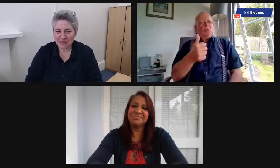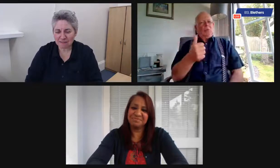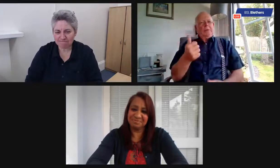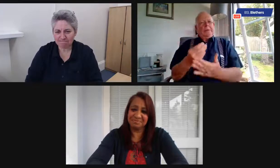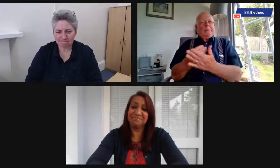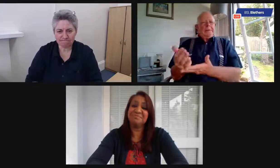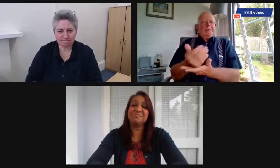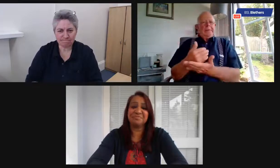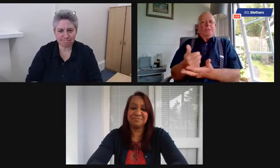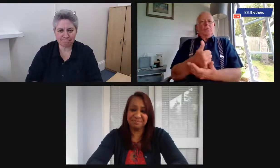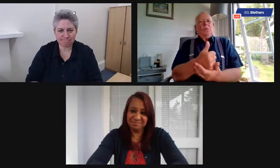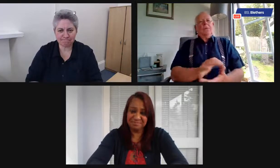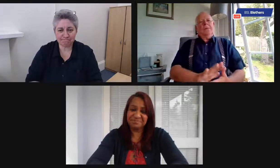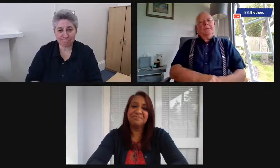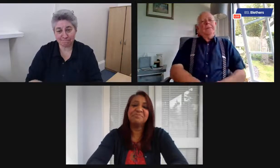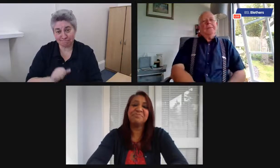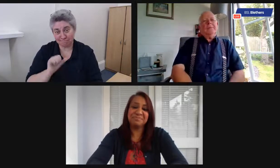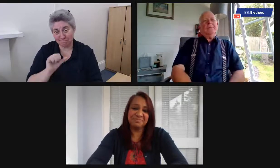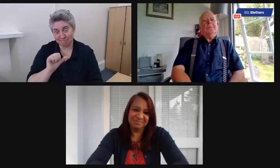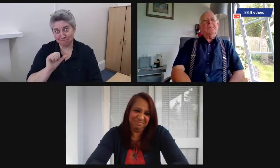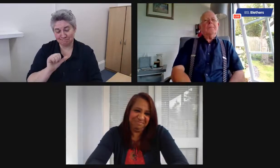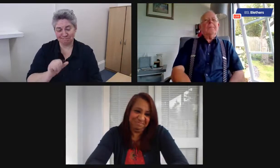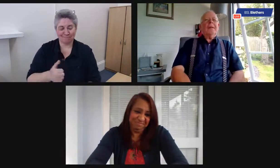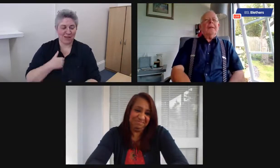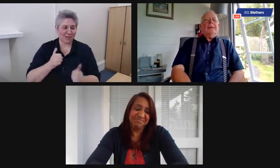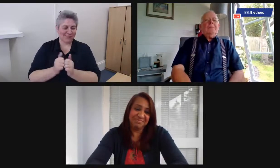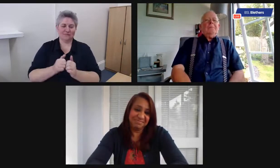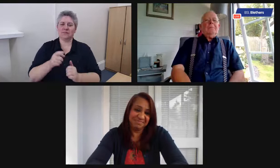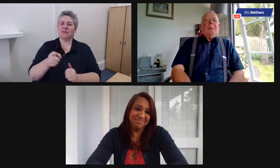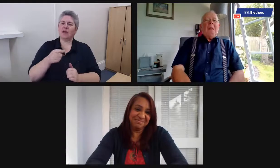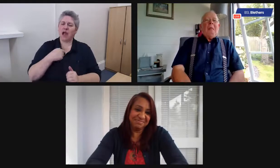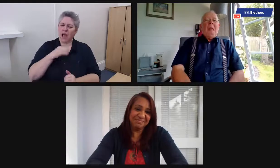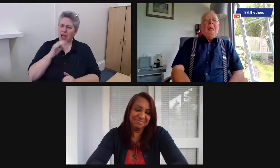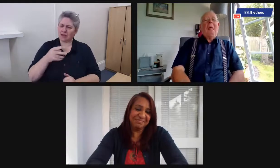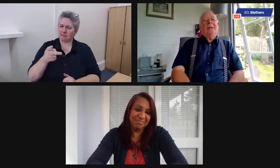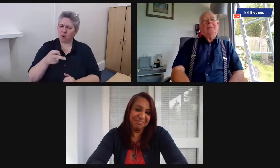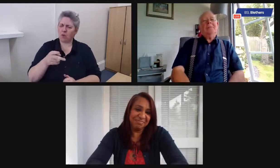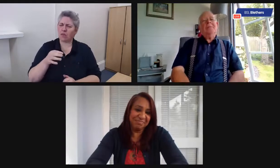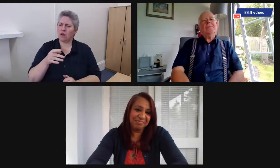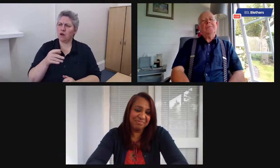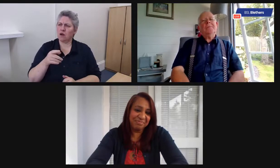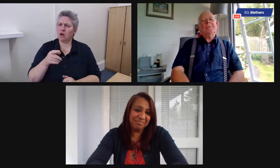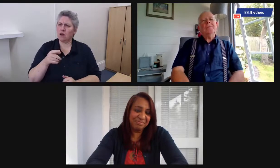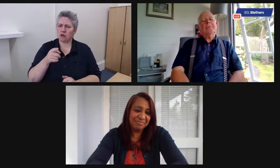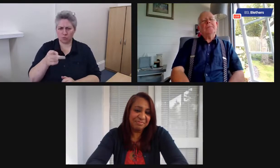You Me know, it too. draws the tourist, doesn't it? Ah, Brings in the money. I totally agree.